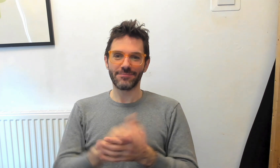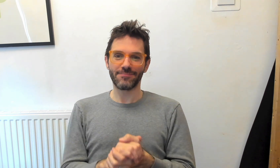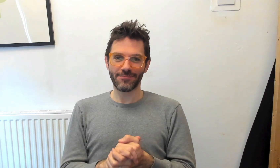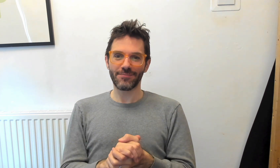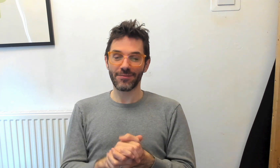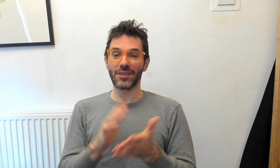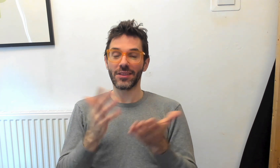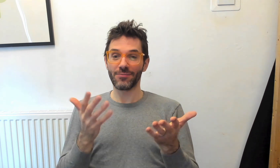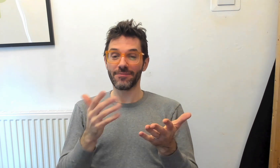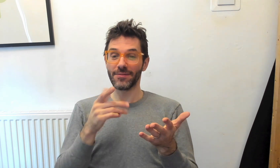projects.